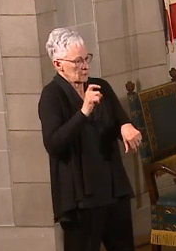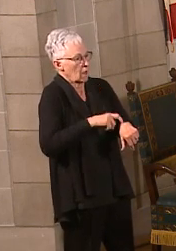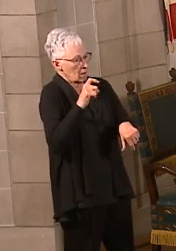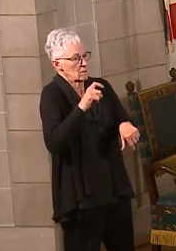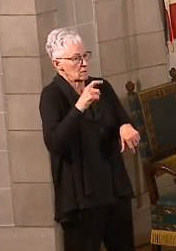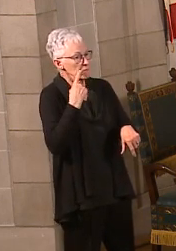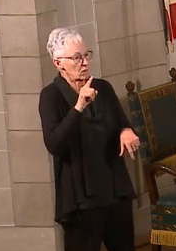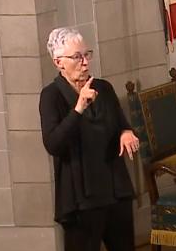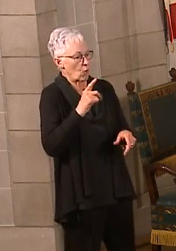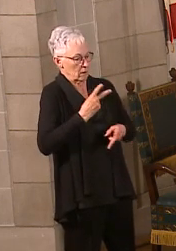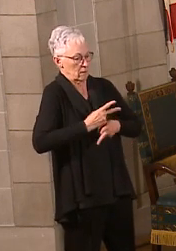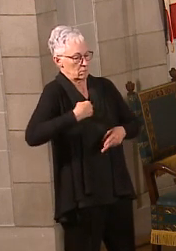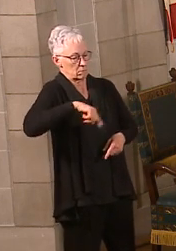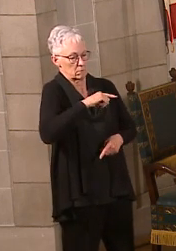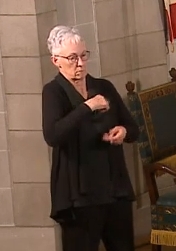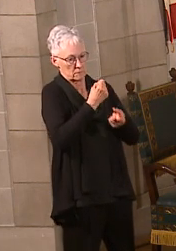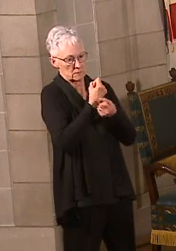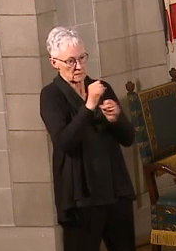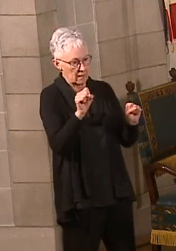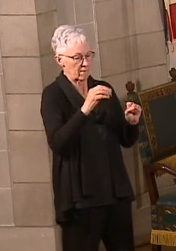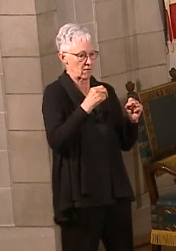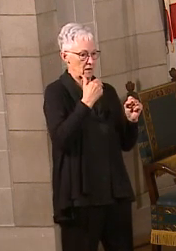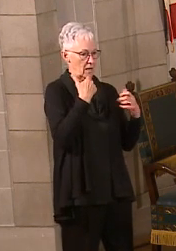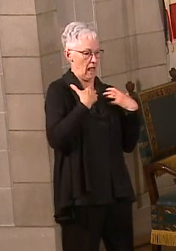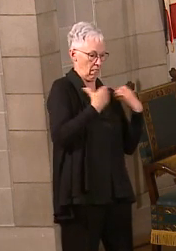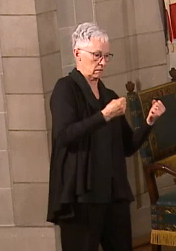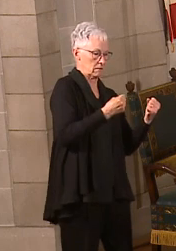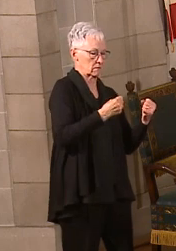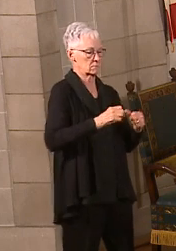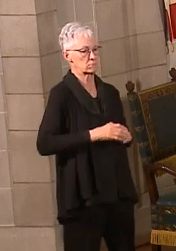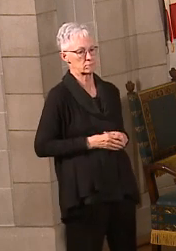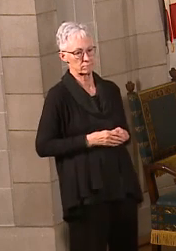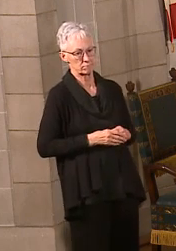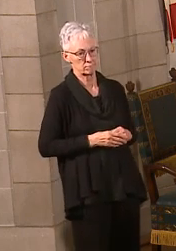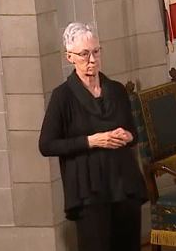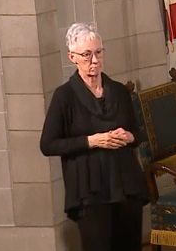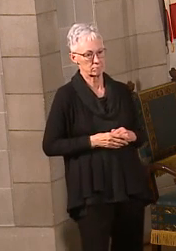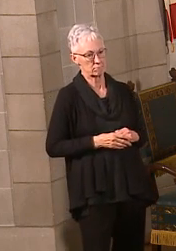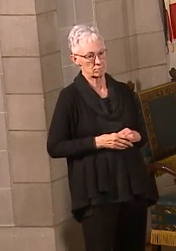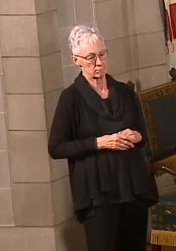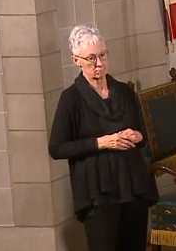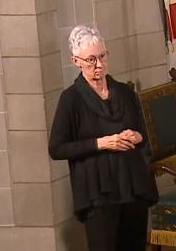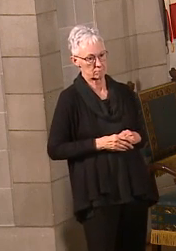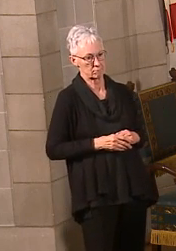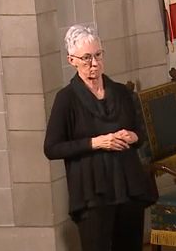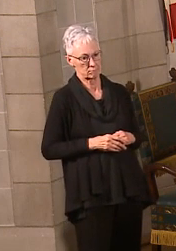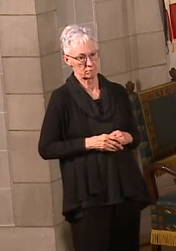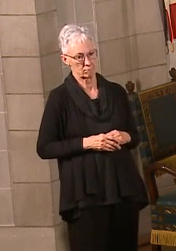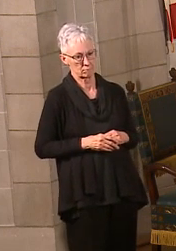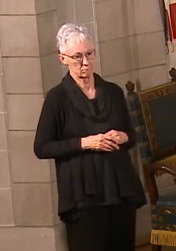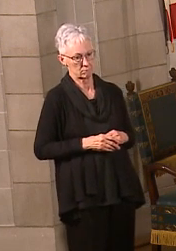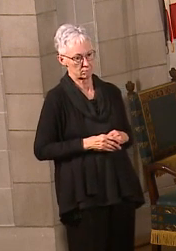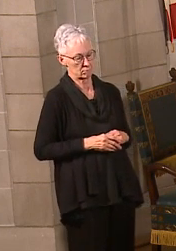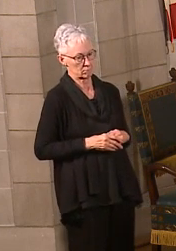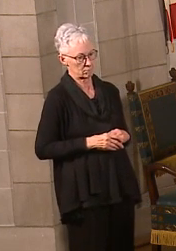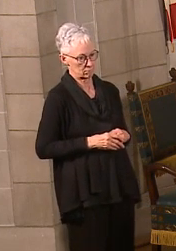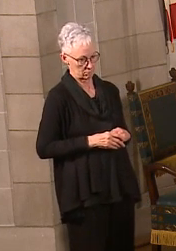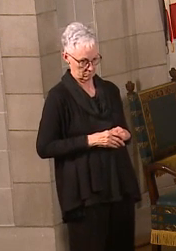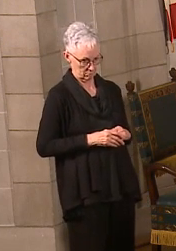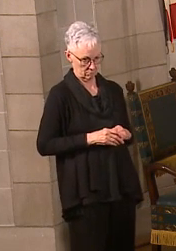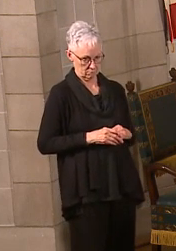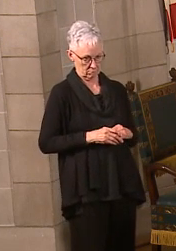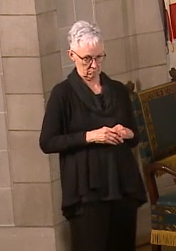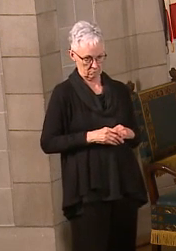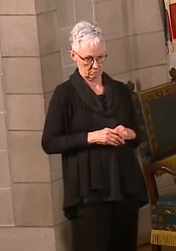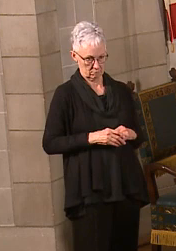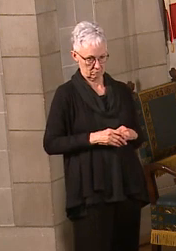Martha. Governor, I know that we've heard about state employees and some of the